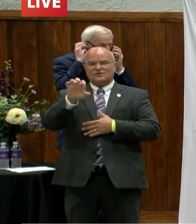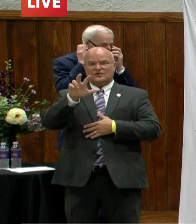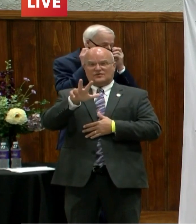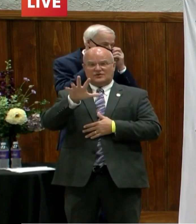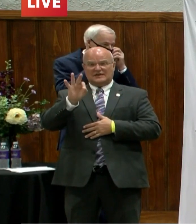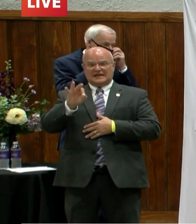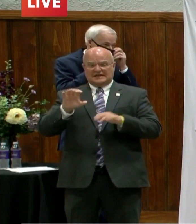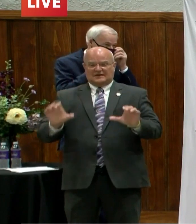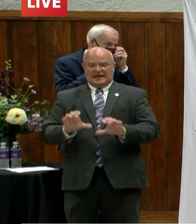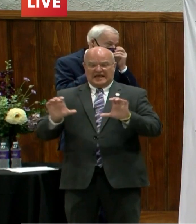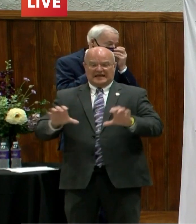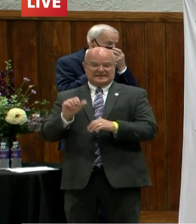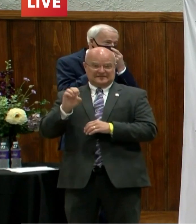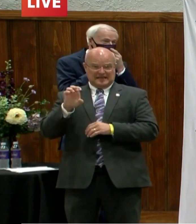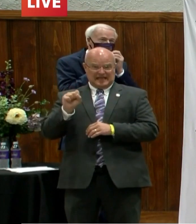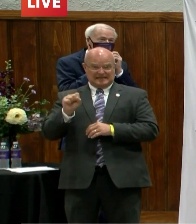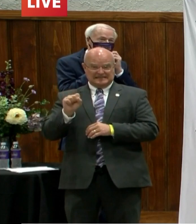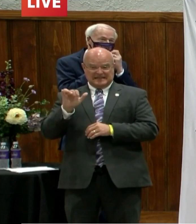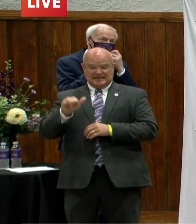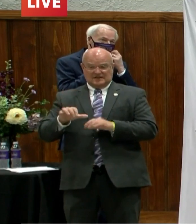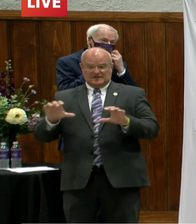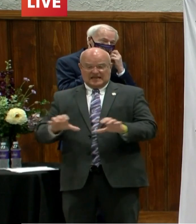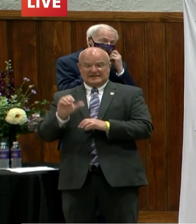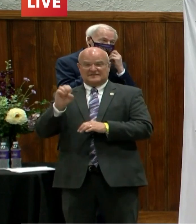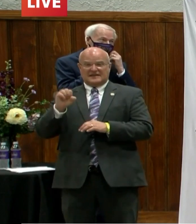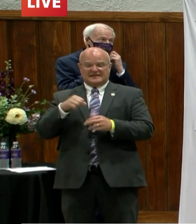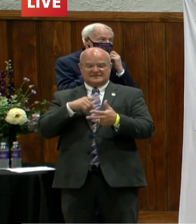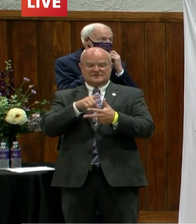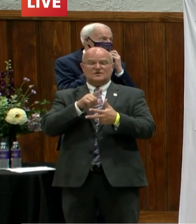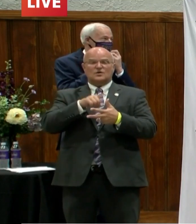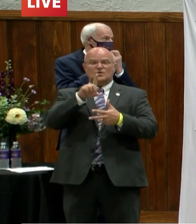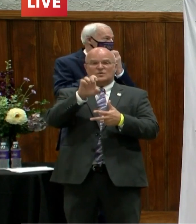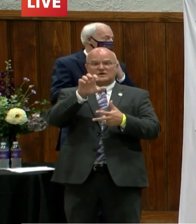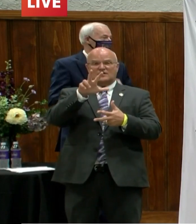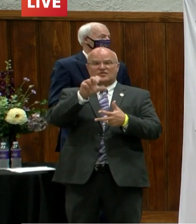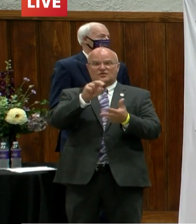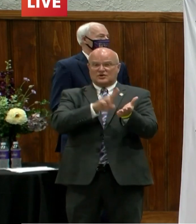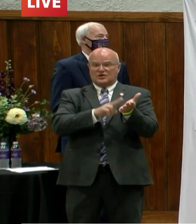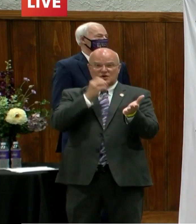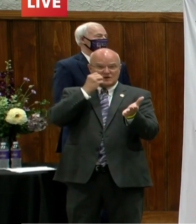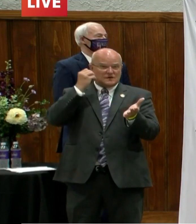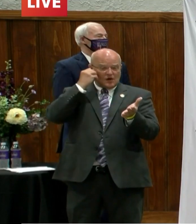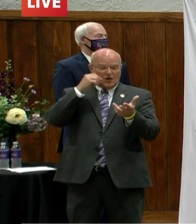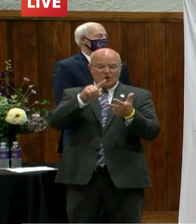6,439 are active cases, and of those active cases, 130 are in a nursing home,